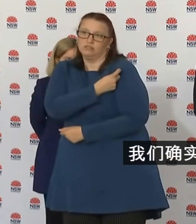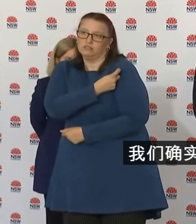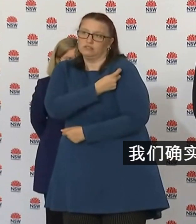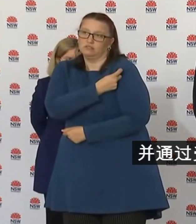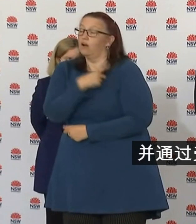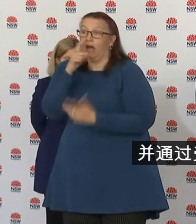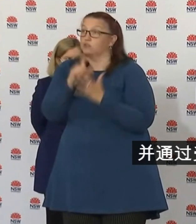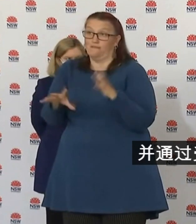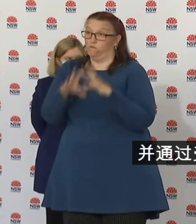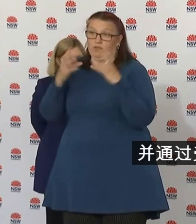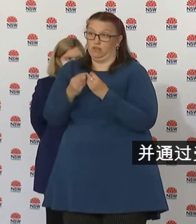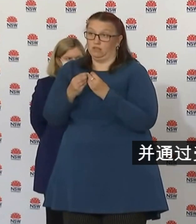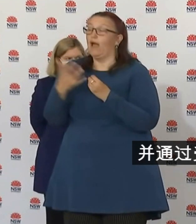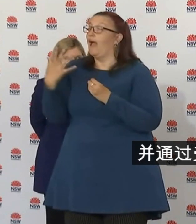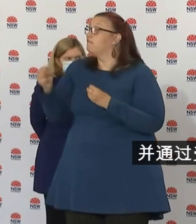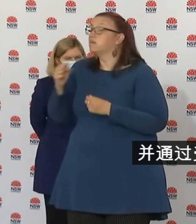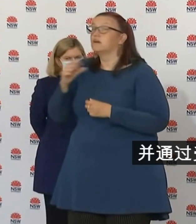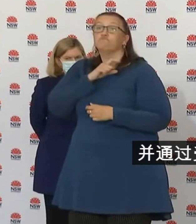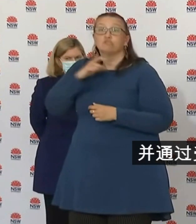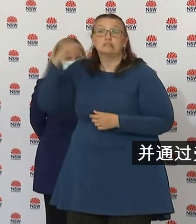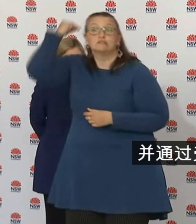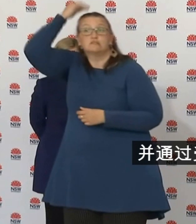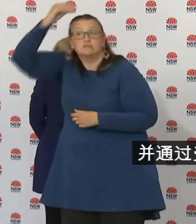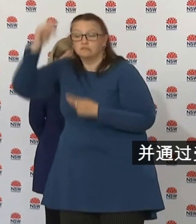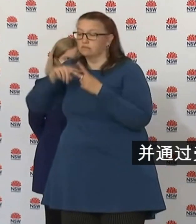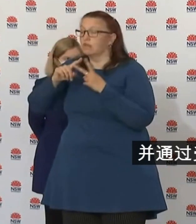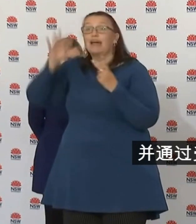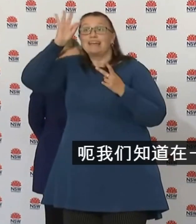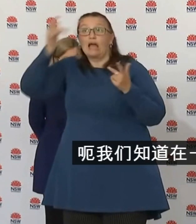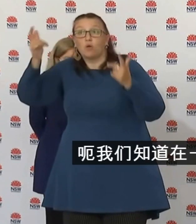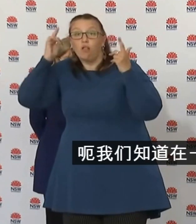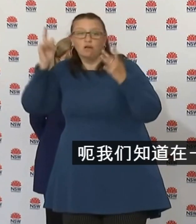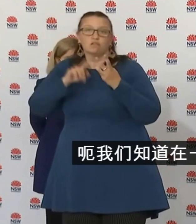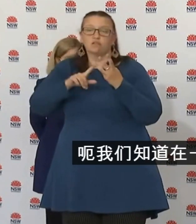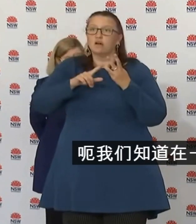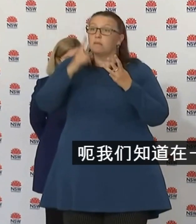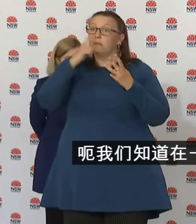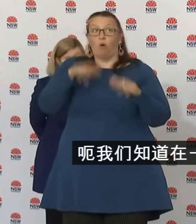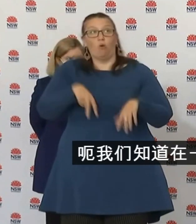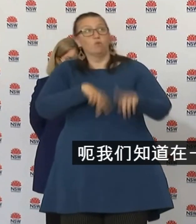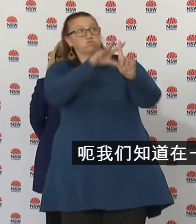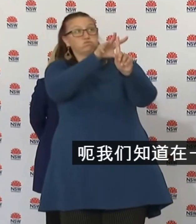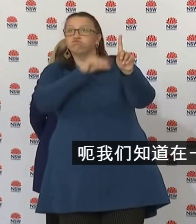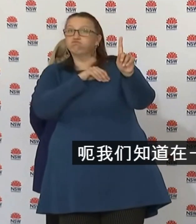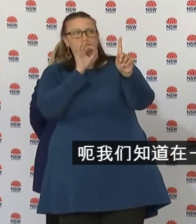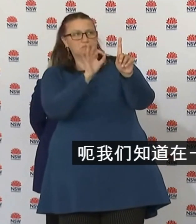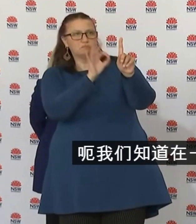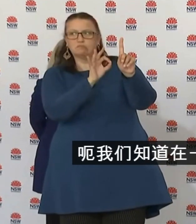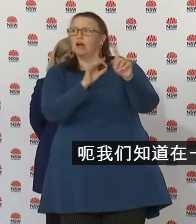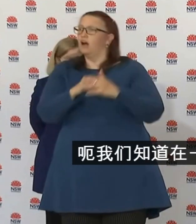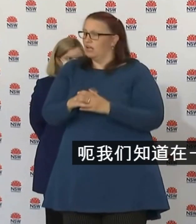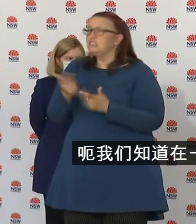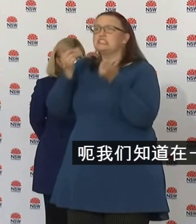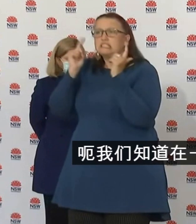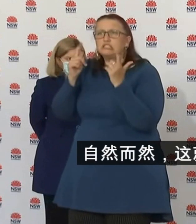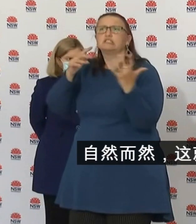community leaders and through people who are influenced by people they respect. And we know that in some communities, having a